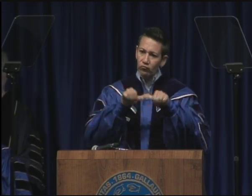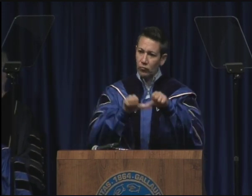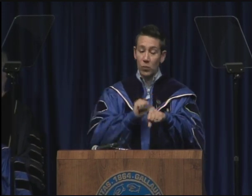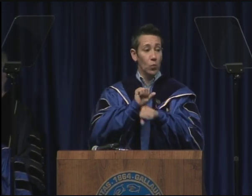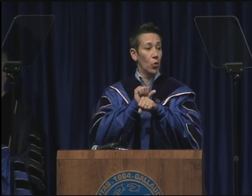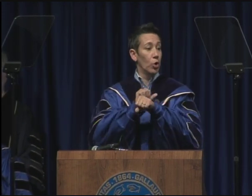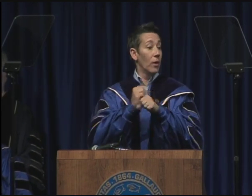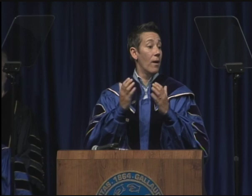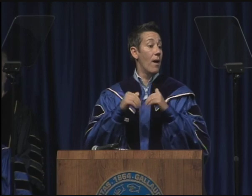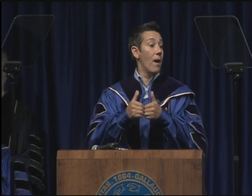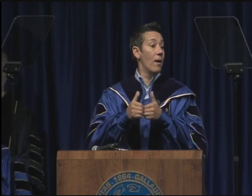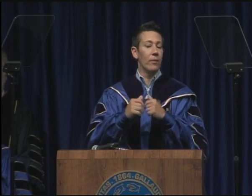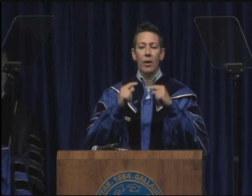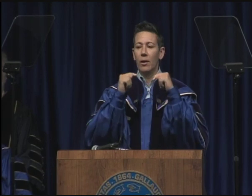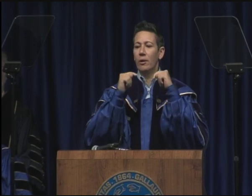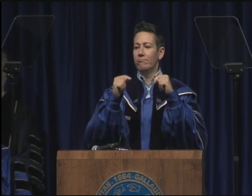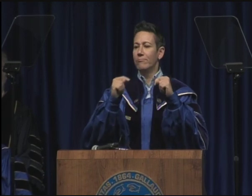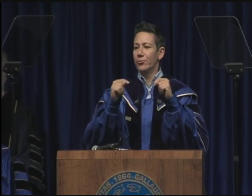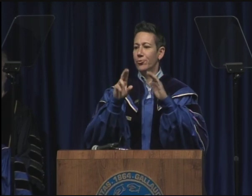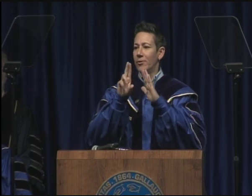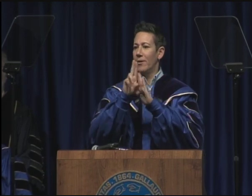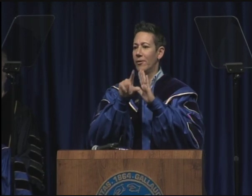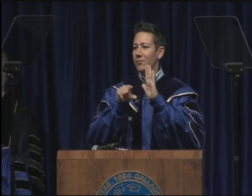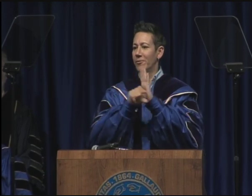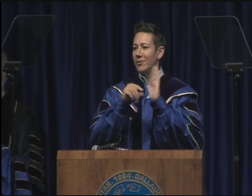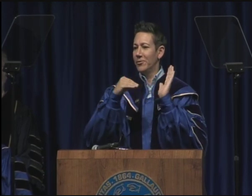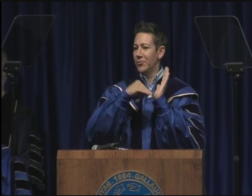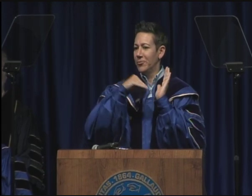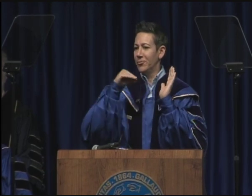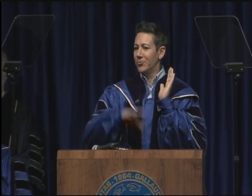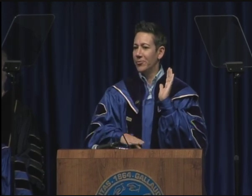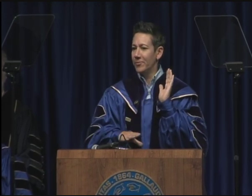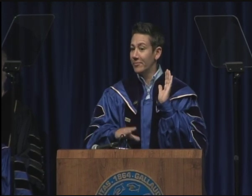student has continued to help by tutoring undergraduate students.